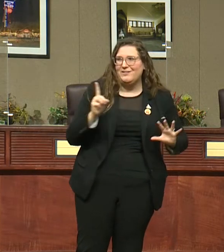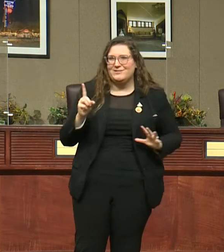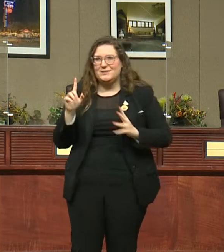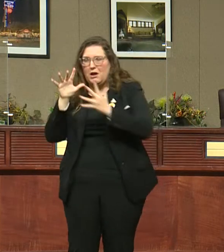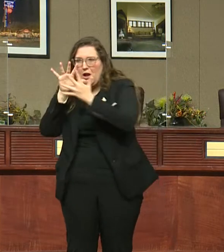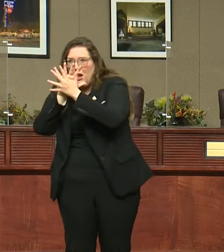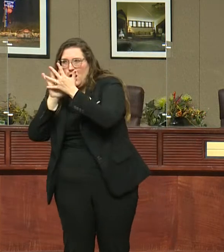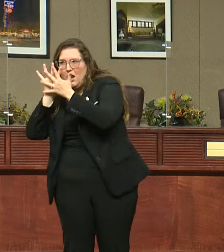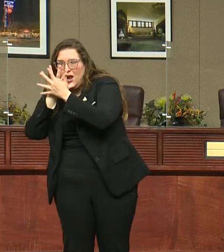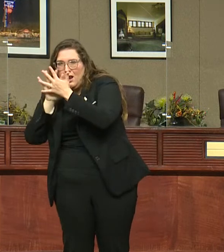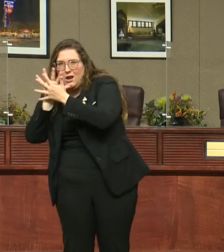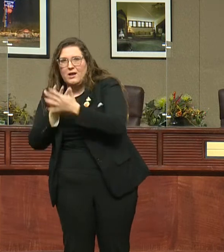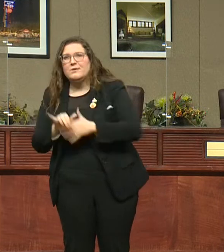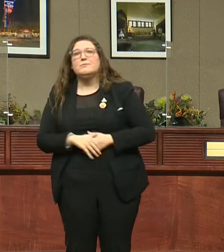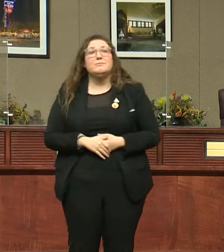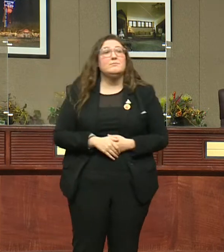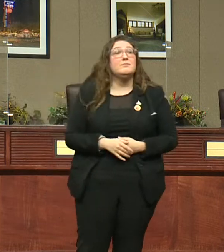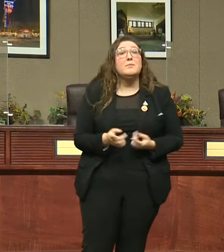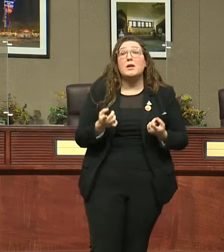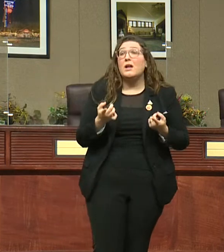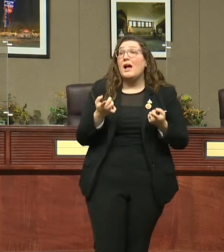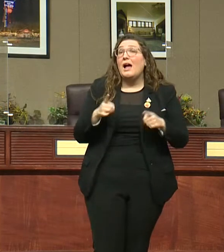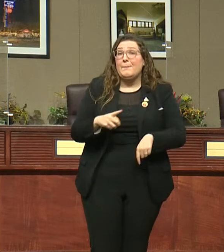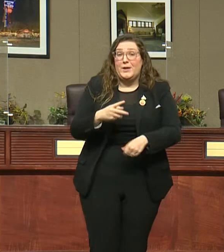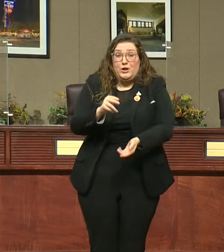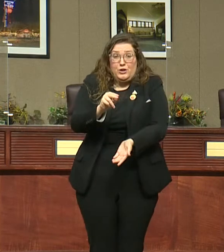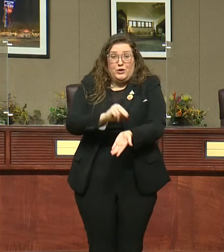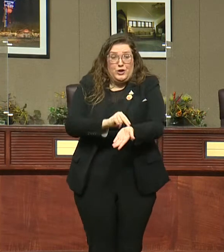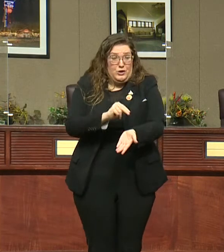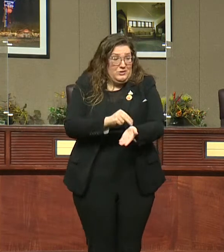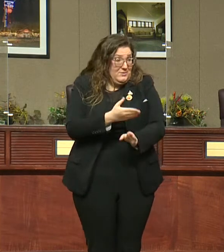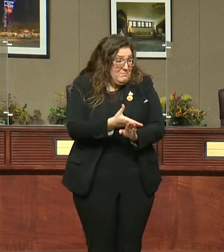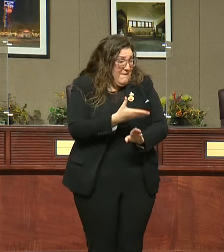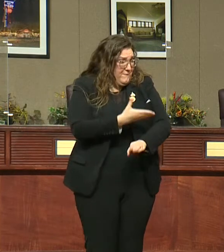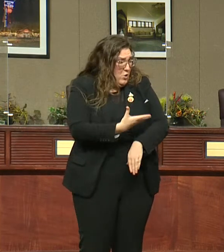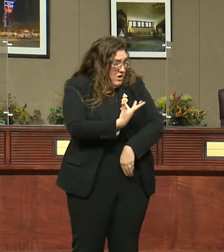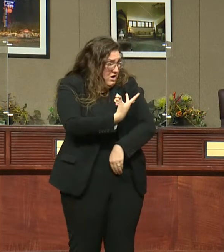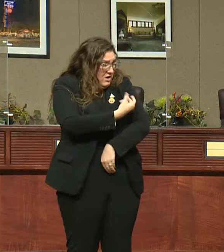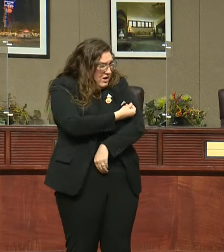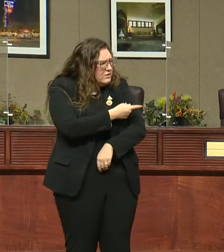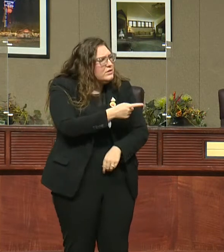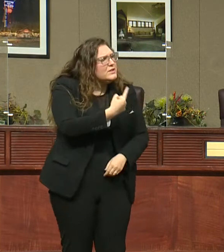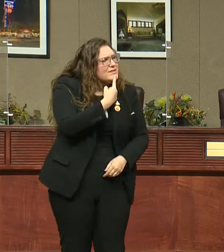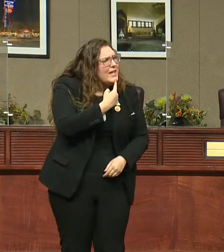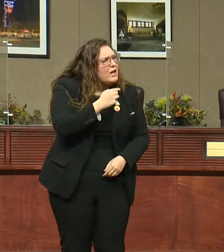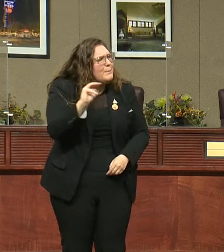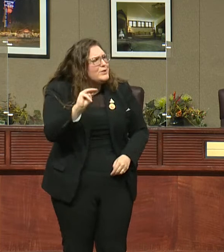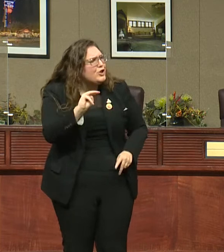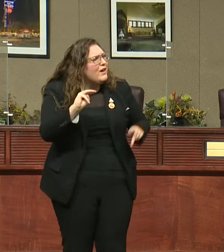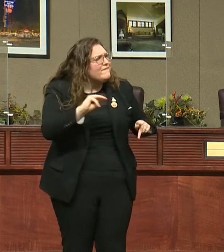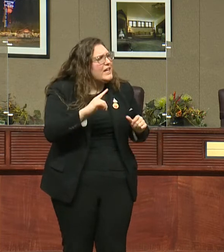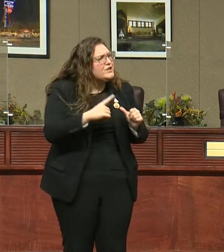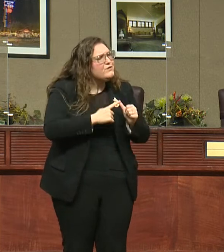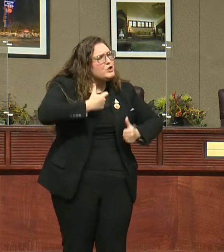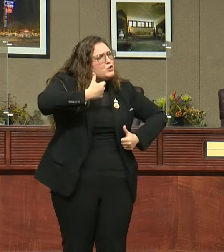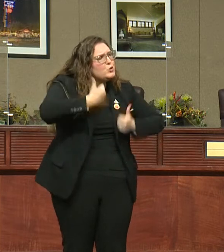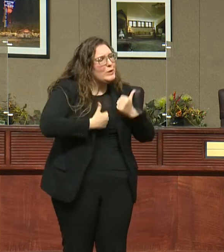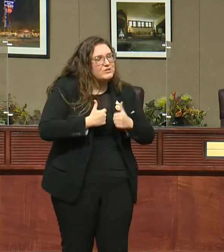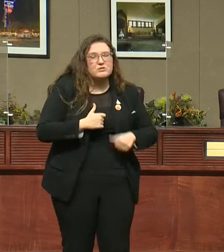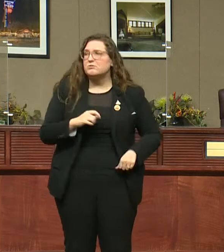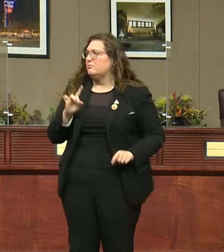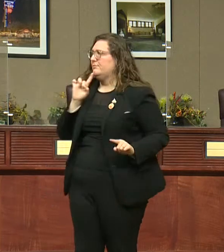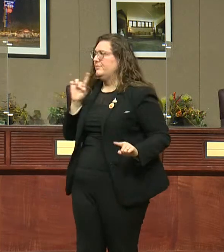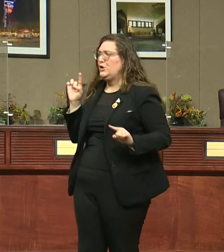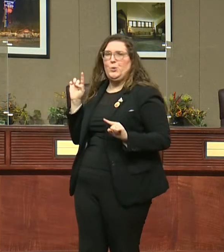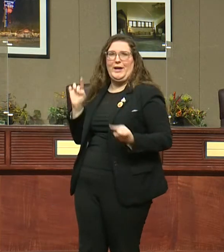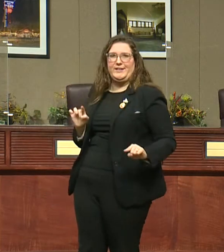the nurse gives you the vaccine, she's going to ask you what you got the first time. So there are several layers built